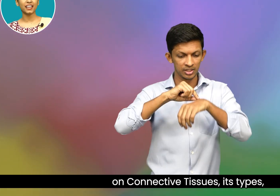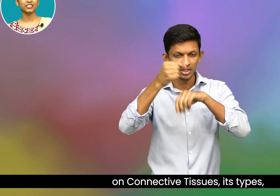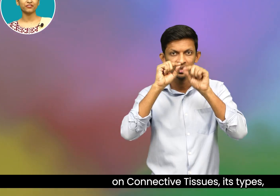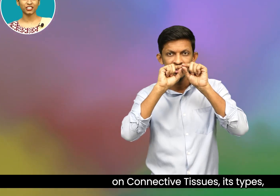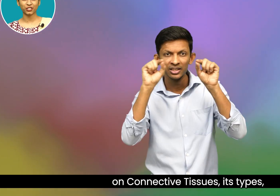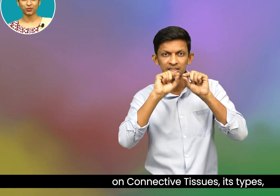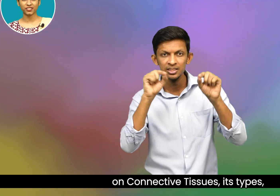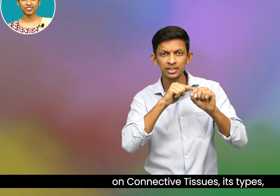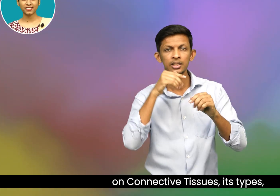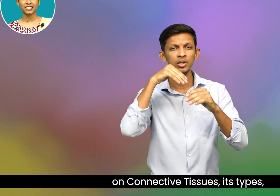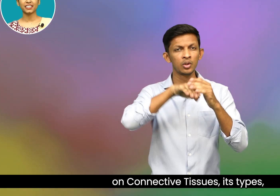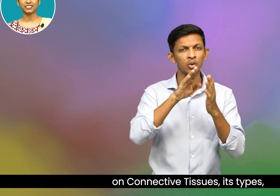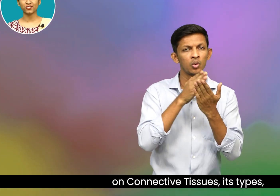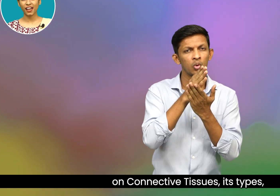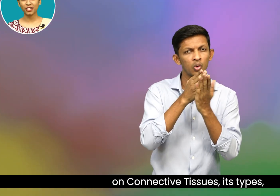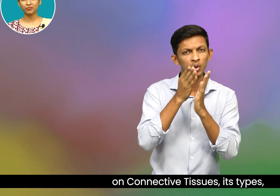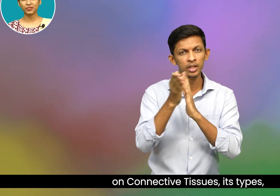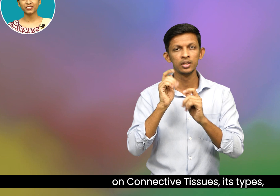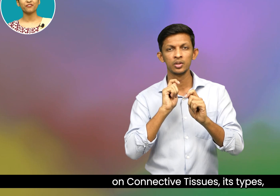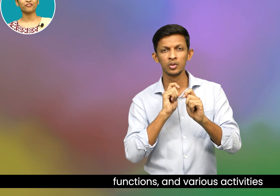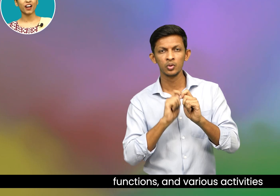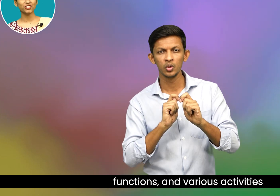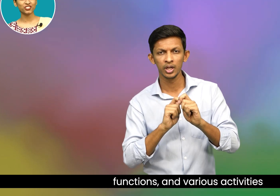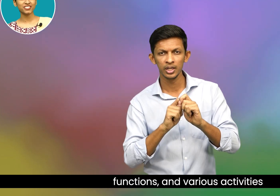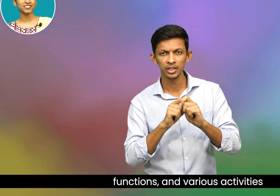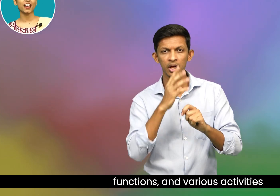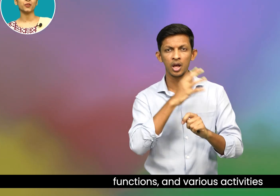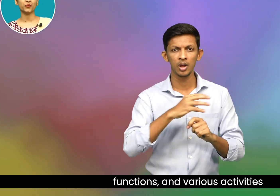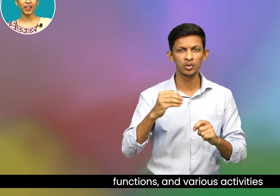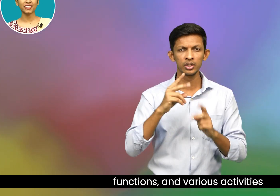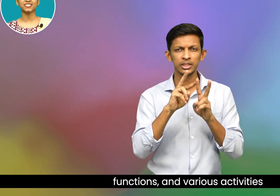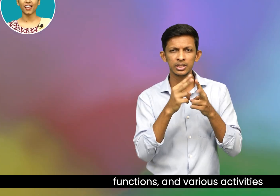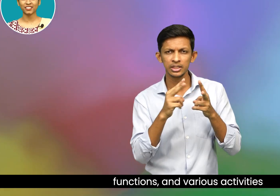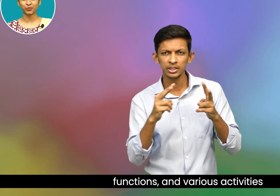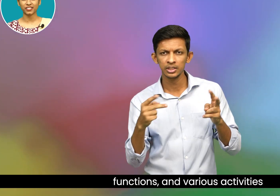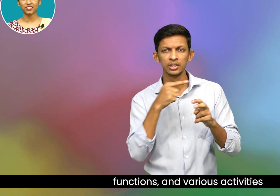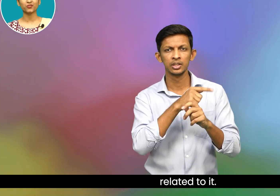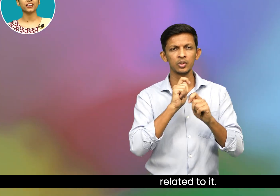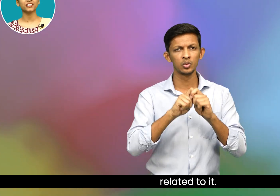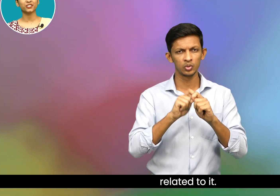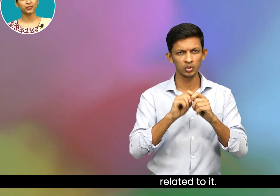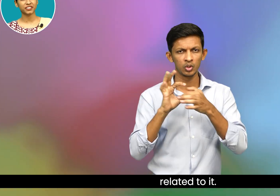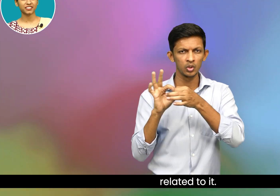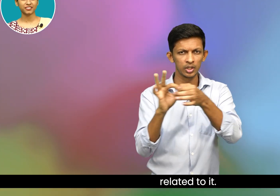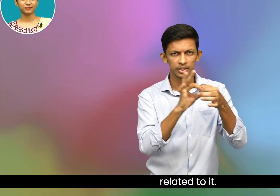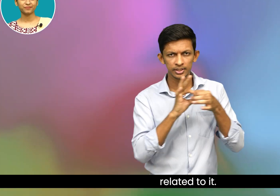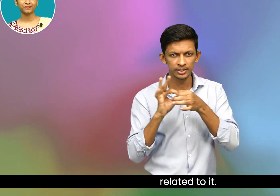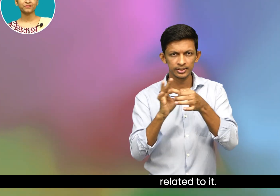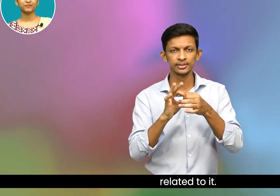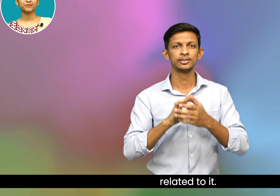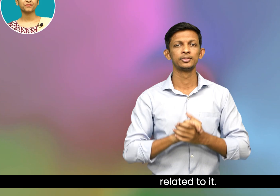on connective tissues, its types, functions and various activities related to it.